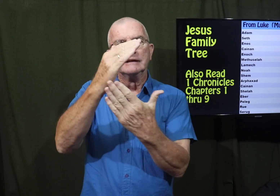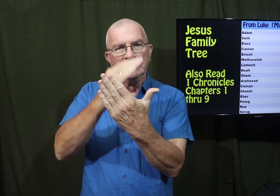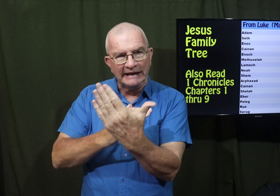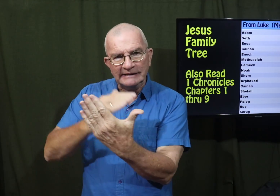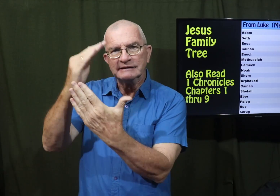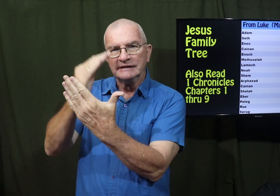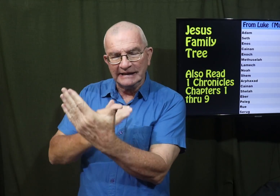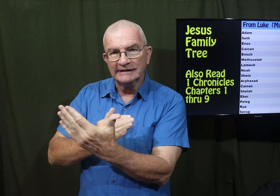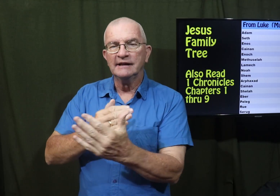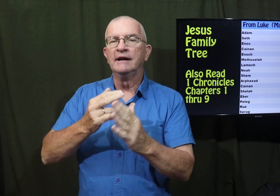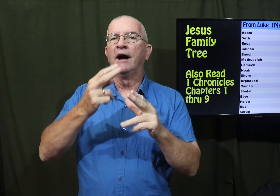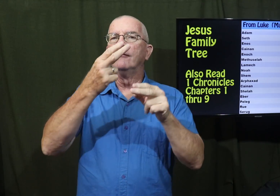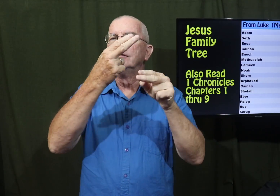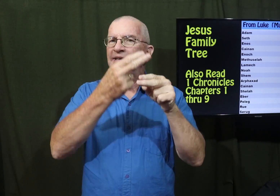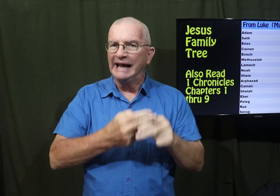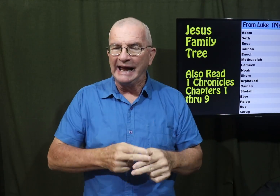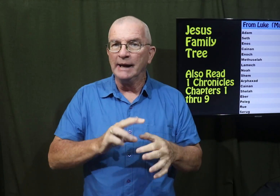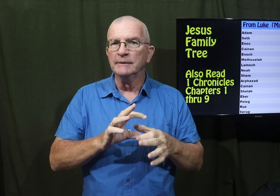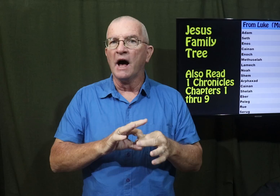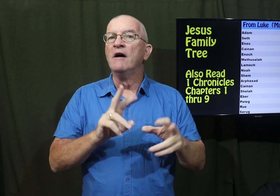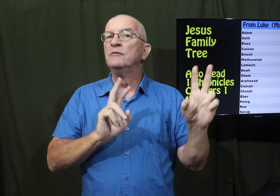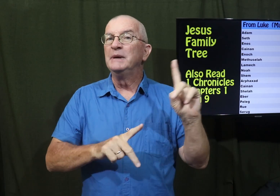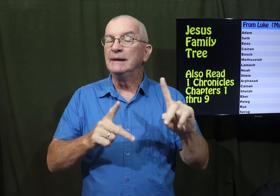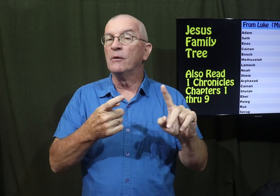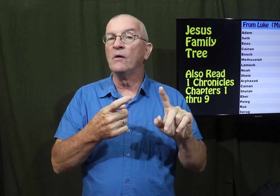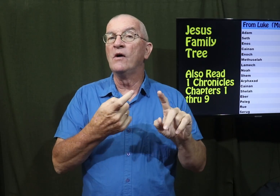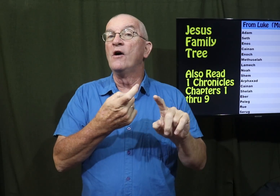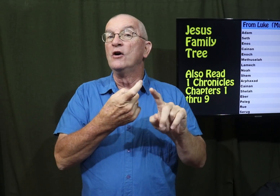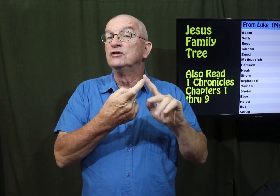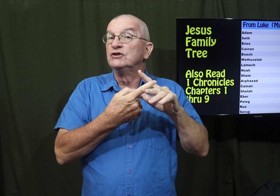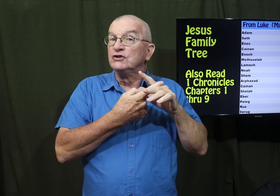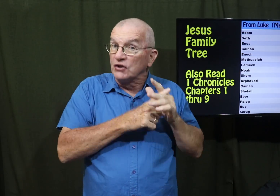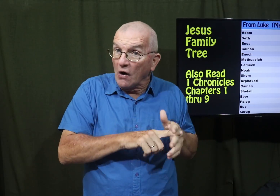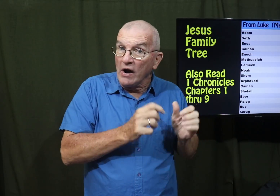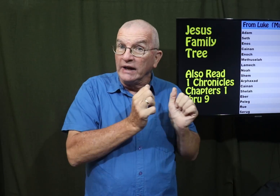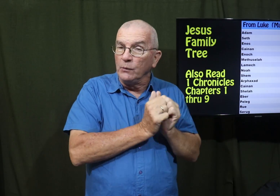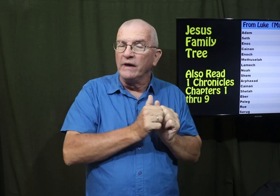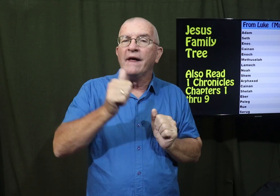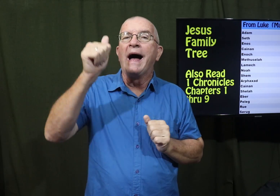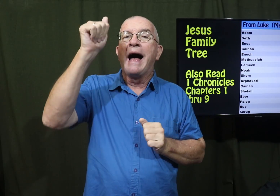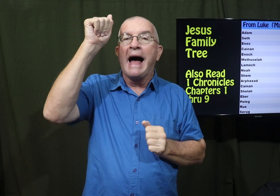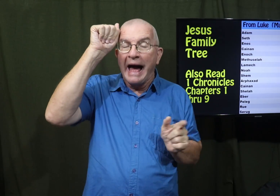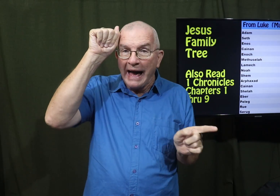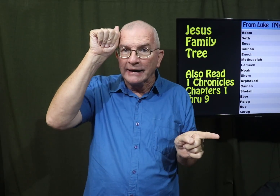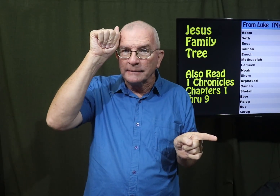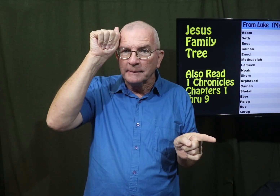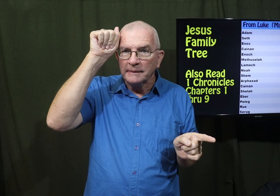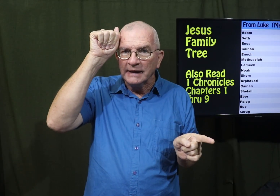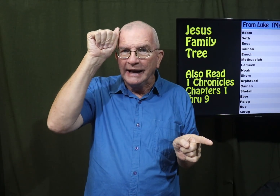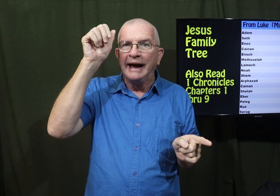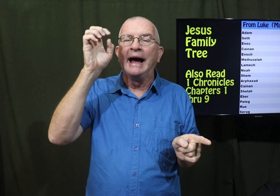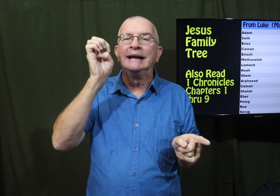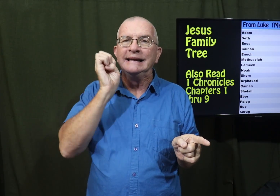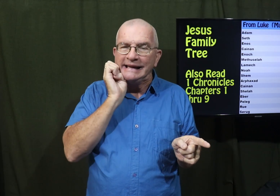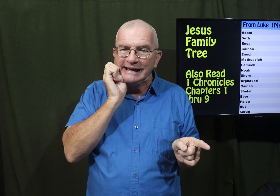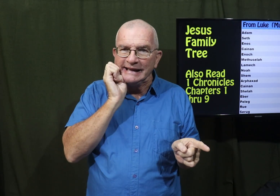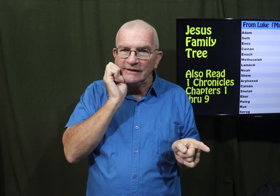It's just list after list after list. Names of people starting with Adam and Eve